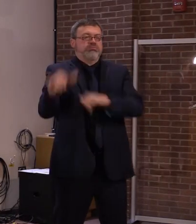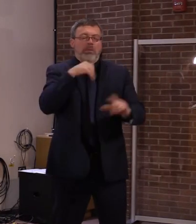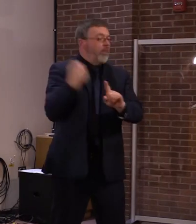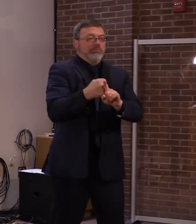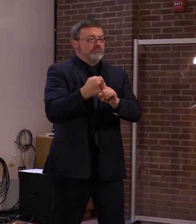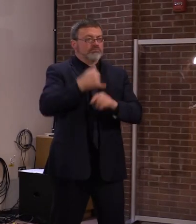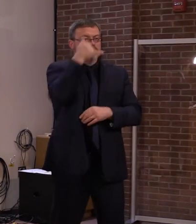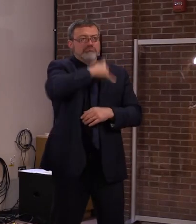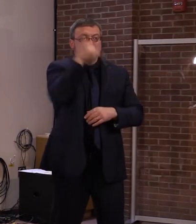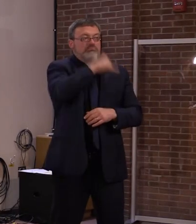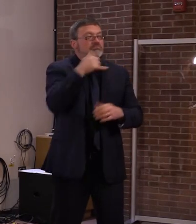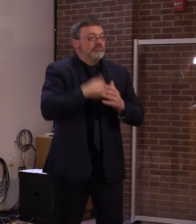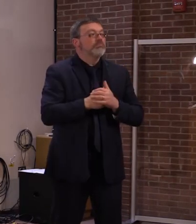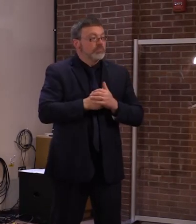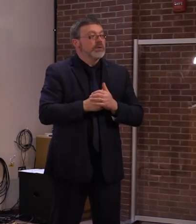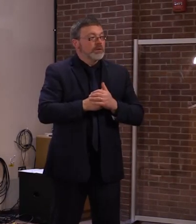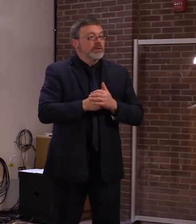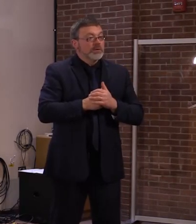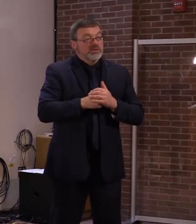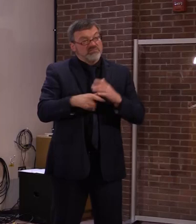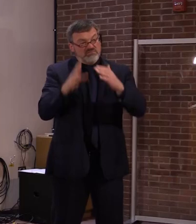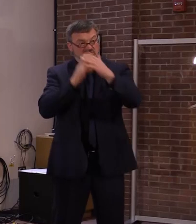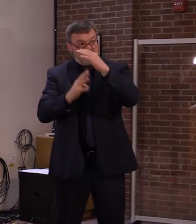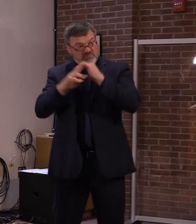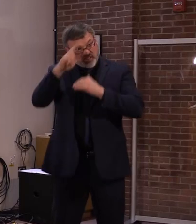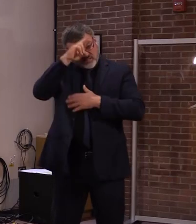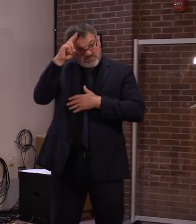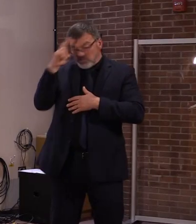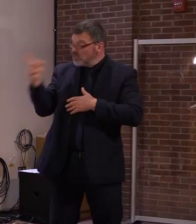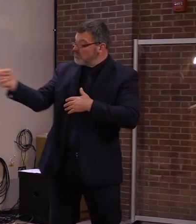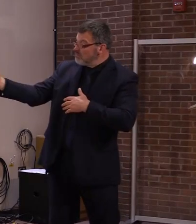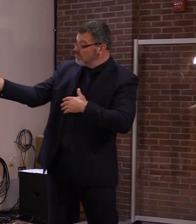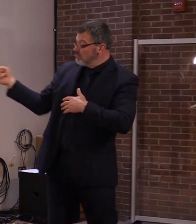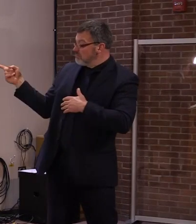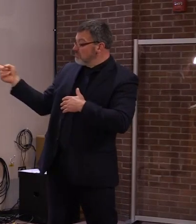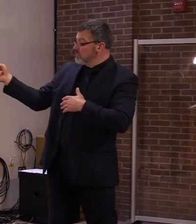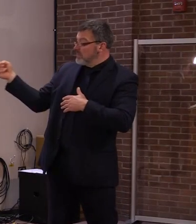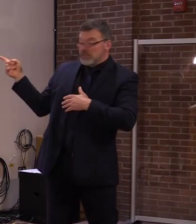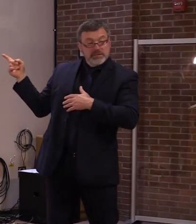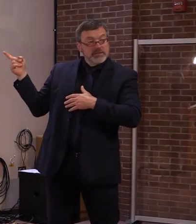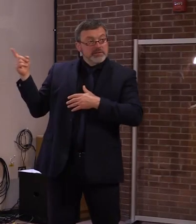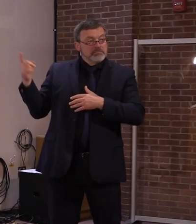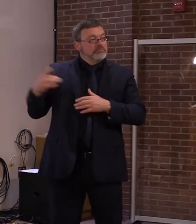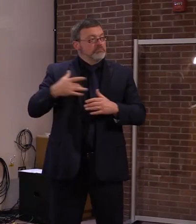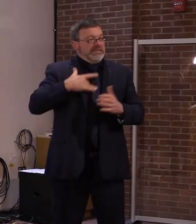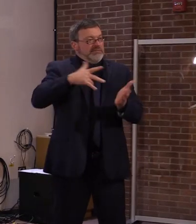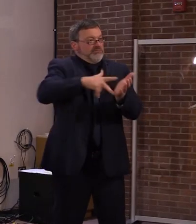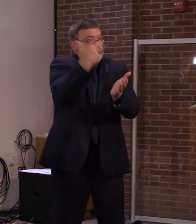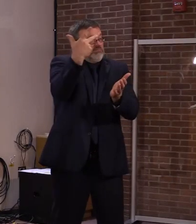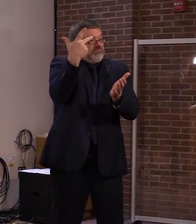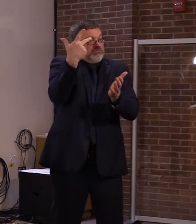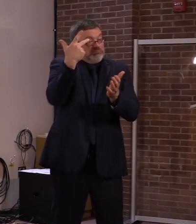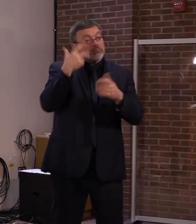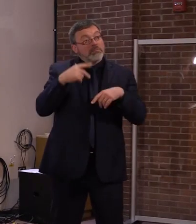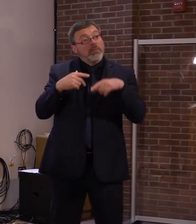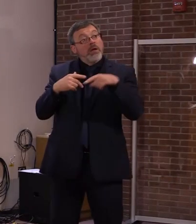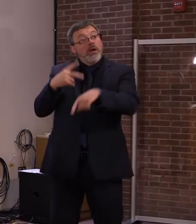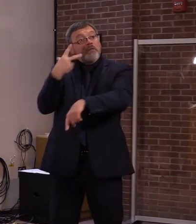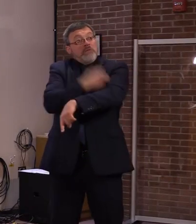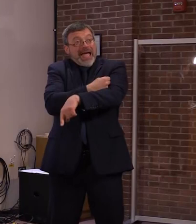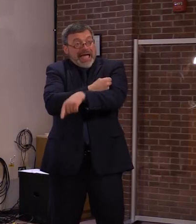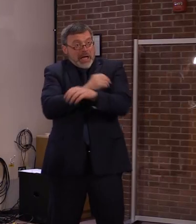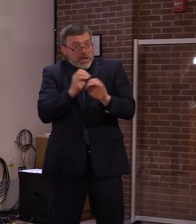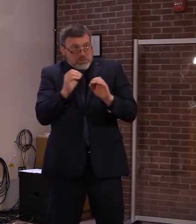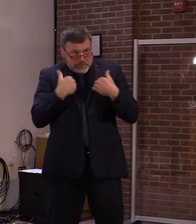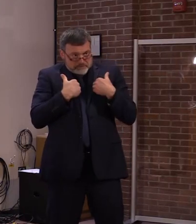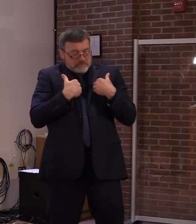pretty similar story to what we saw last week. Growing slightly in those that are not fully vaccinated, seeing some improvement in those